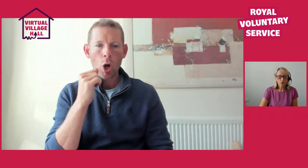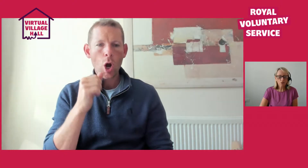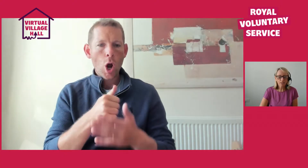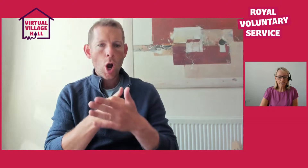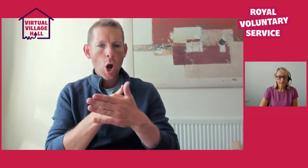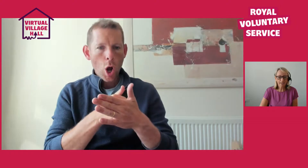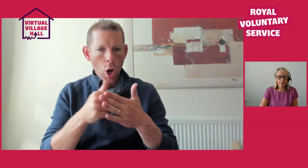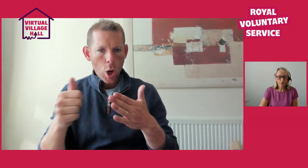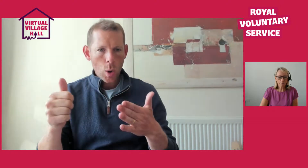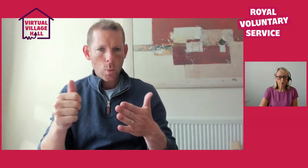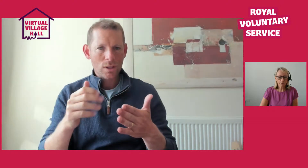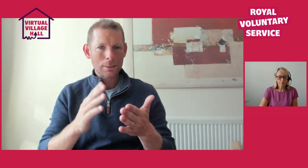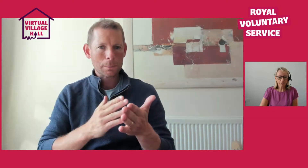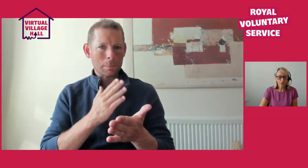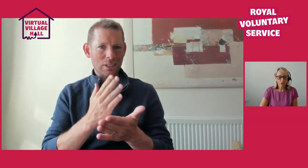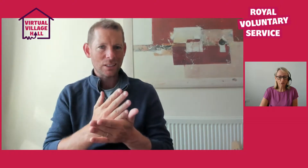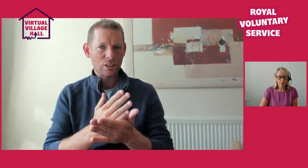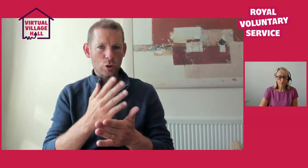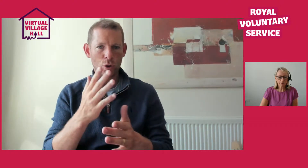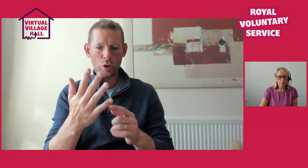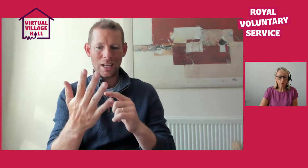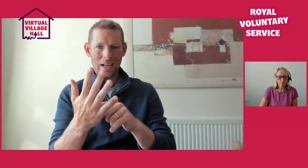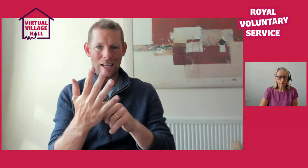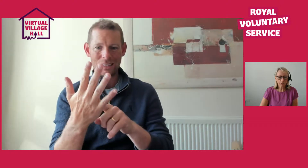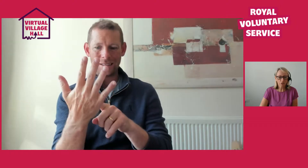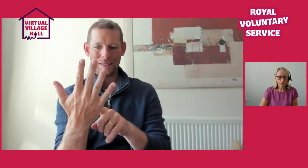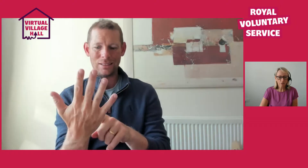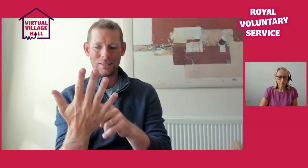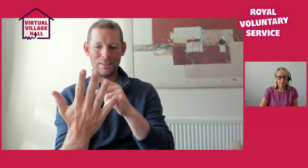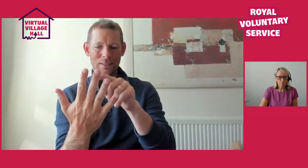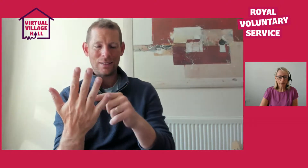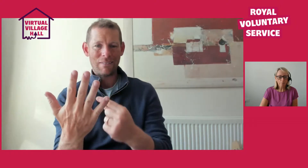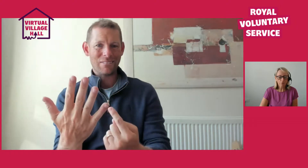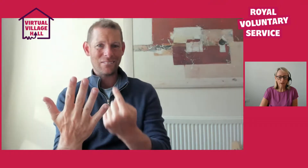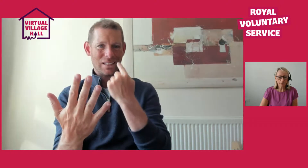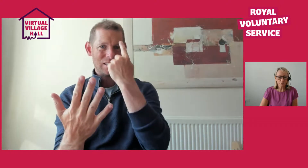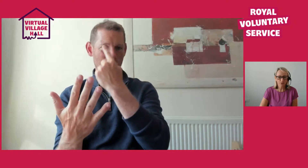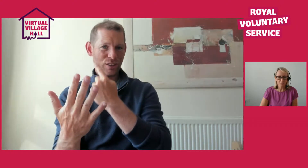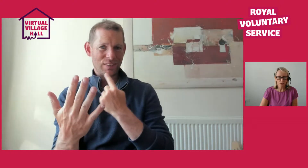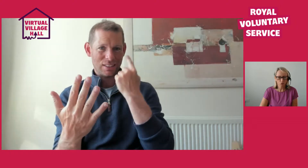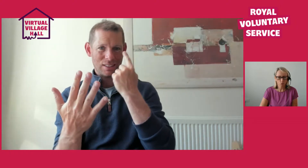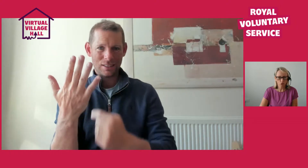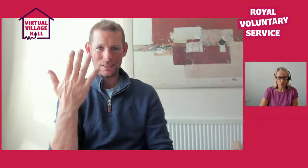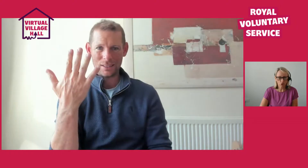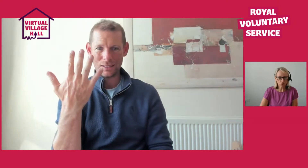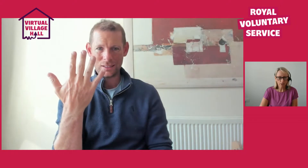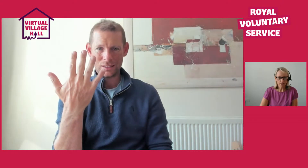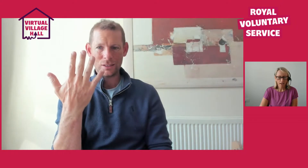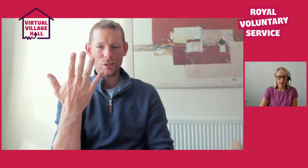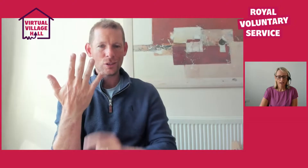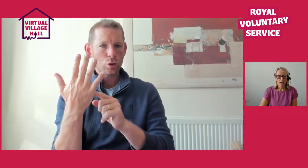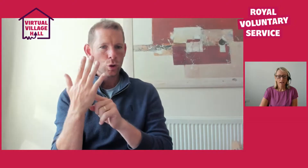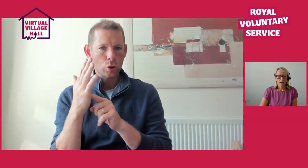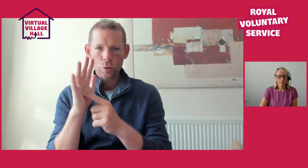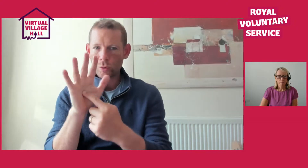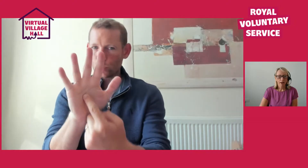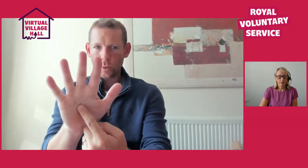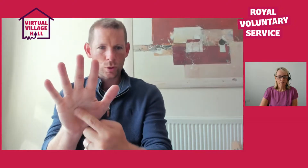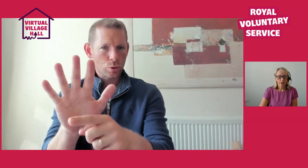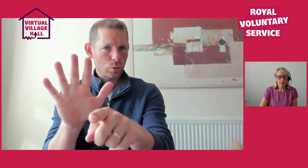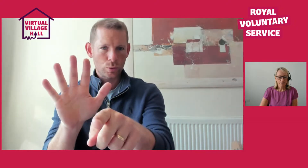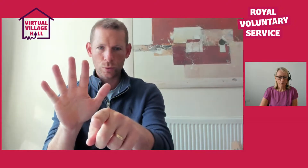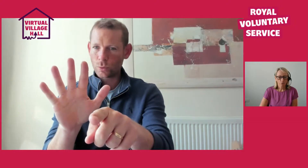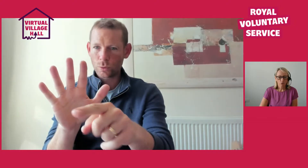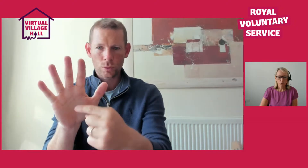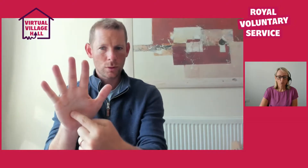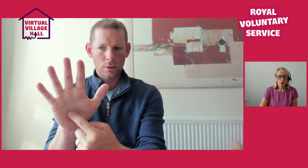So when you're signing the numbers, make sure, this is very important, make sure that the palm of your hand is facing towards you and the back